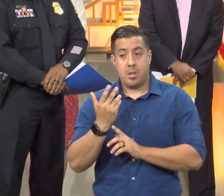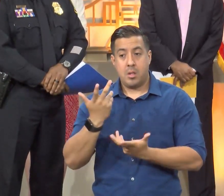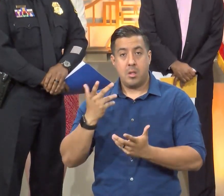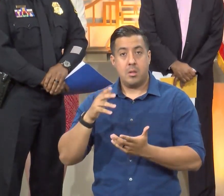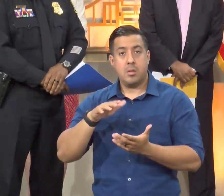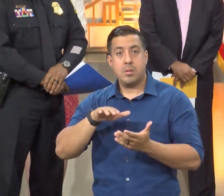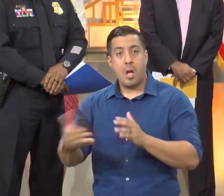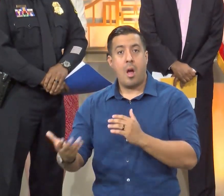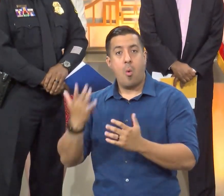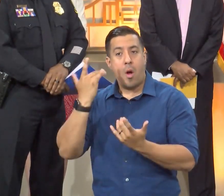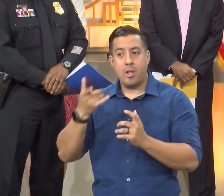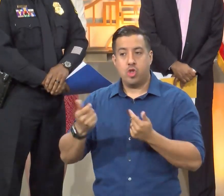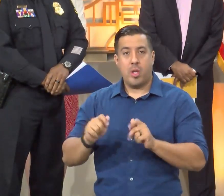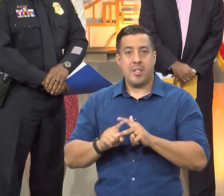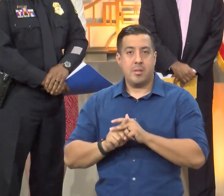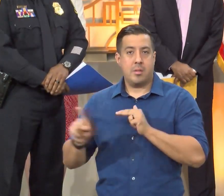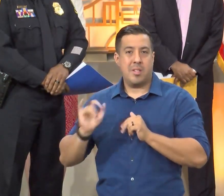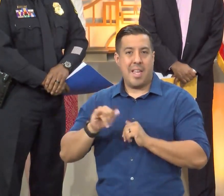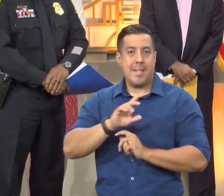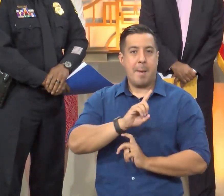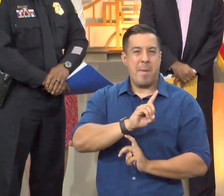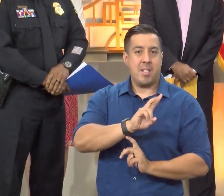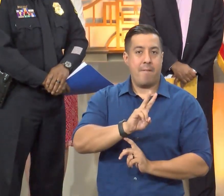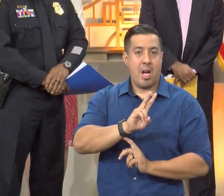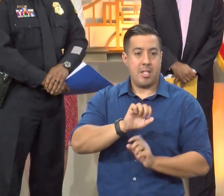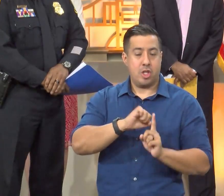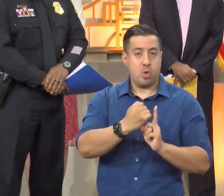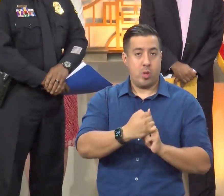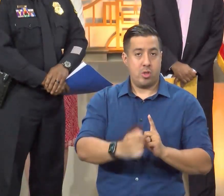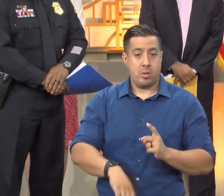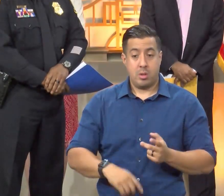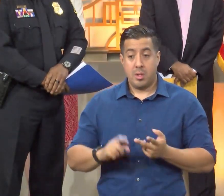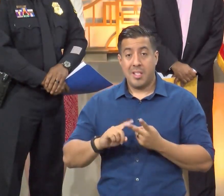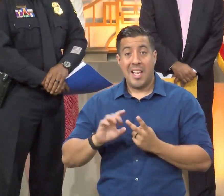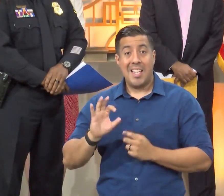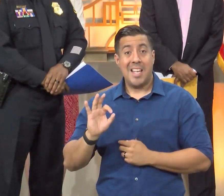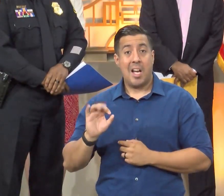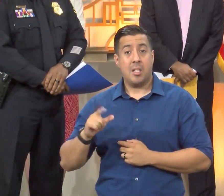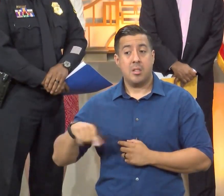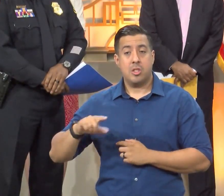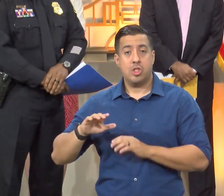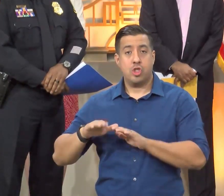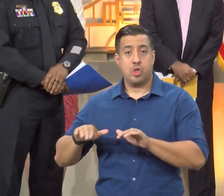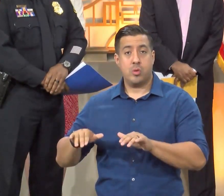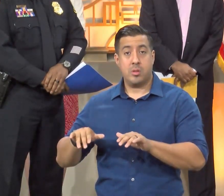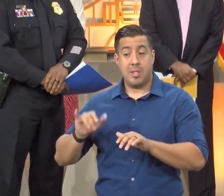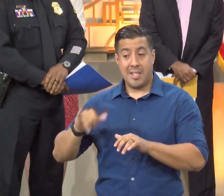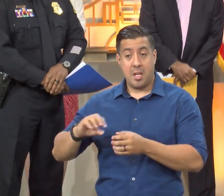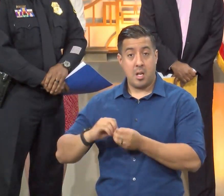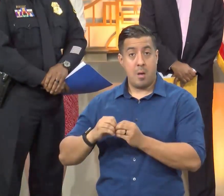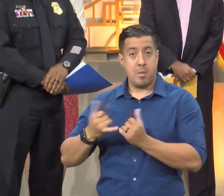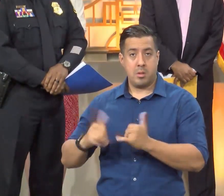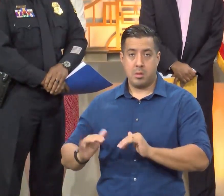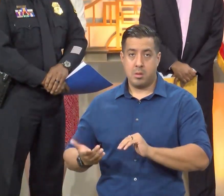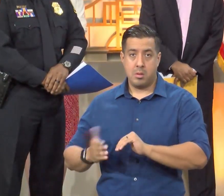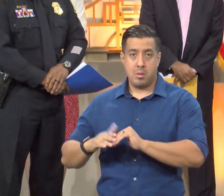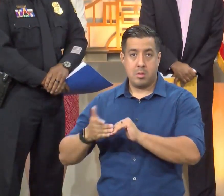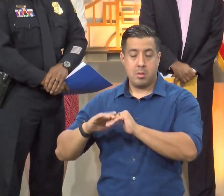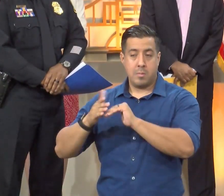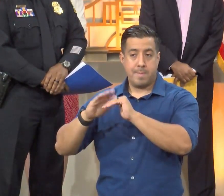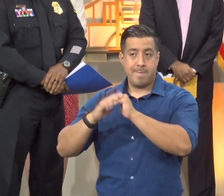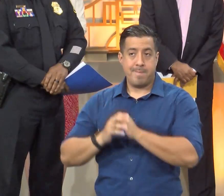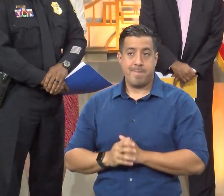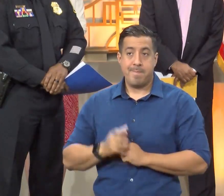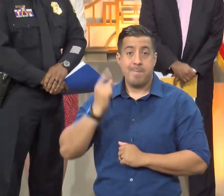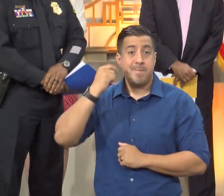flee from a domestic violence situation, and 9 were children, and that number is rising. This is not